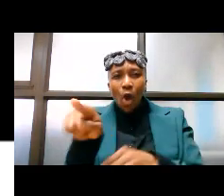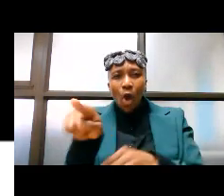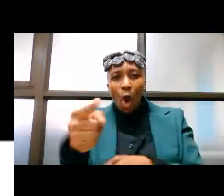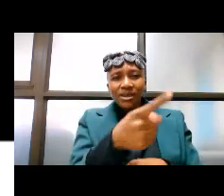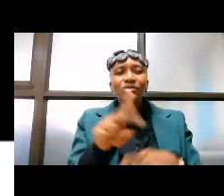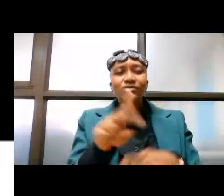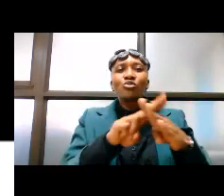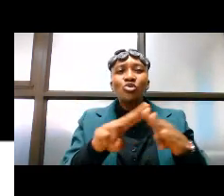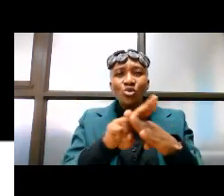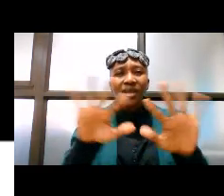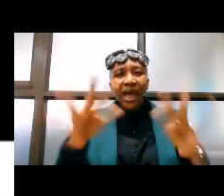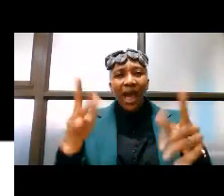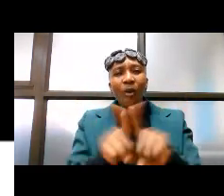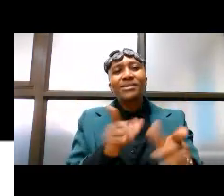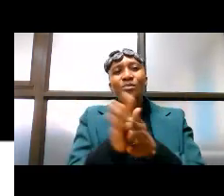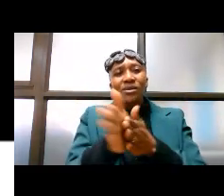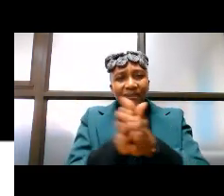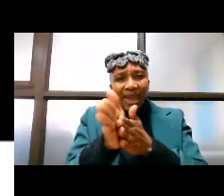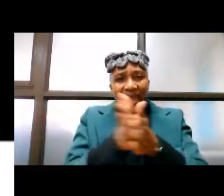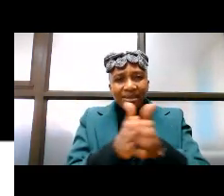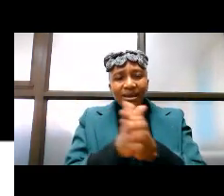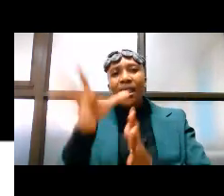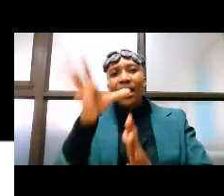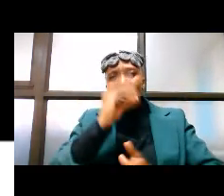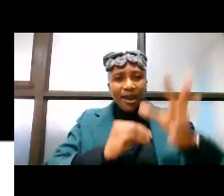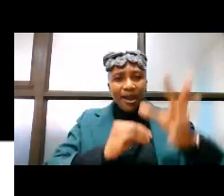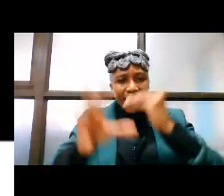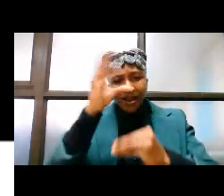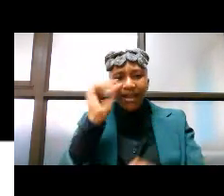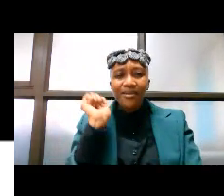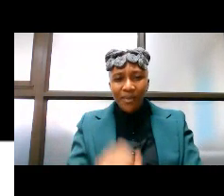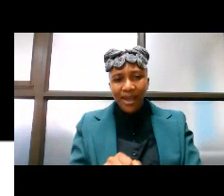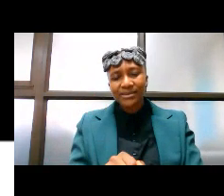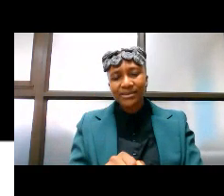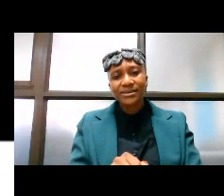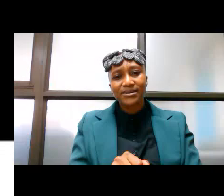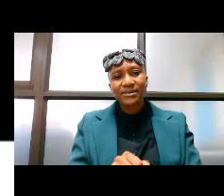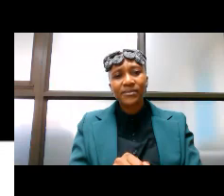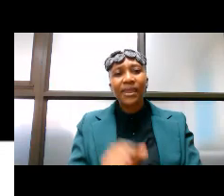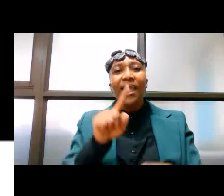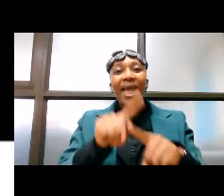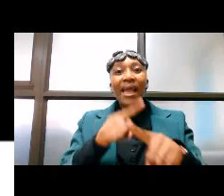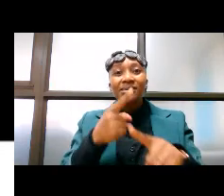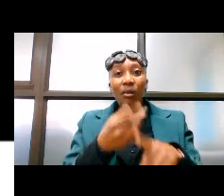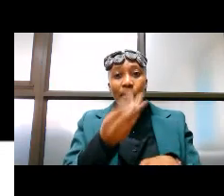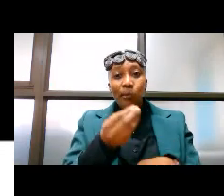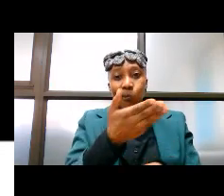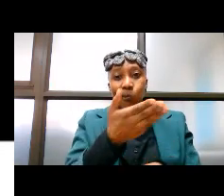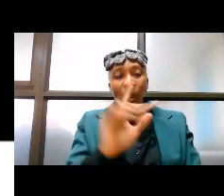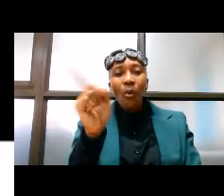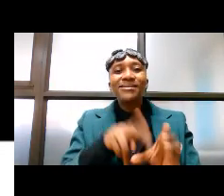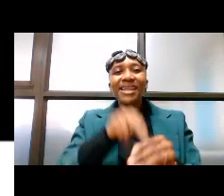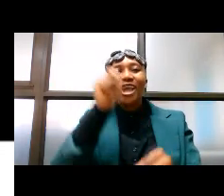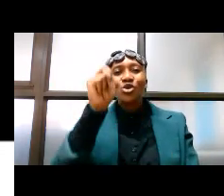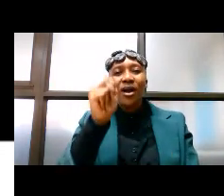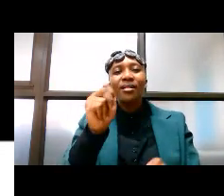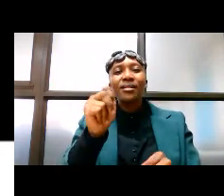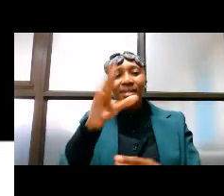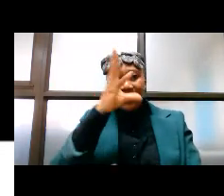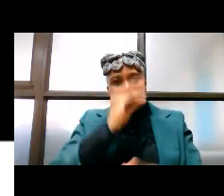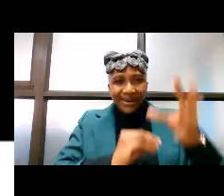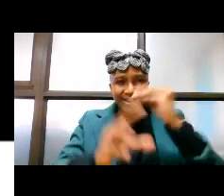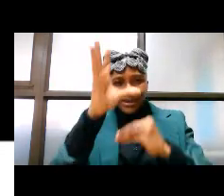as motivation to learn and reach up. Here is an example of natural learning. You've got